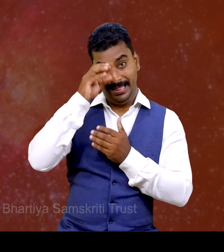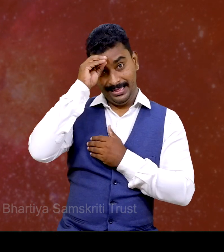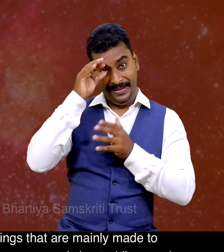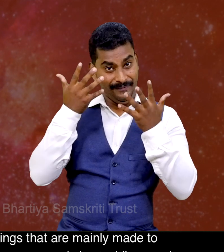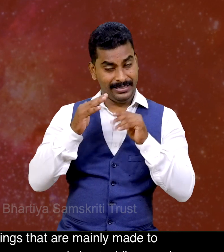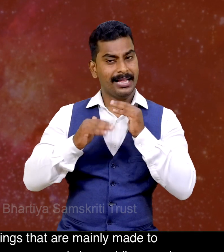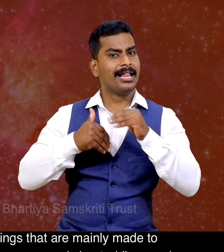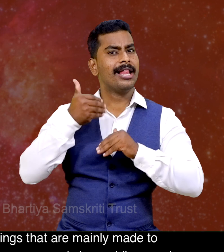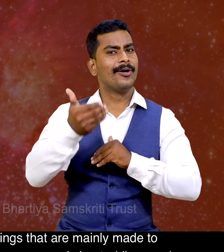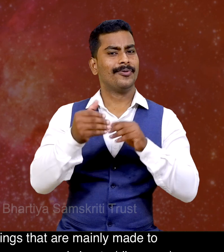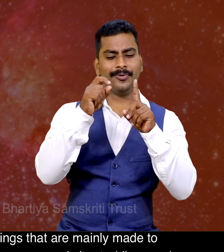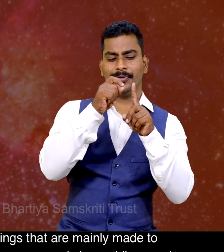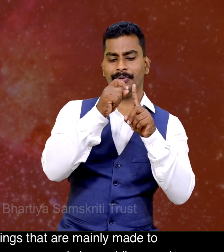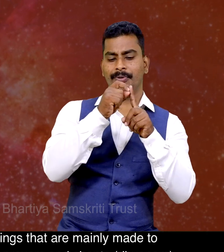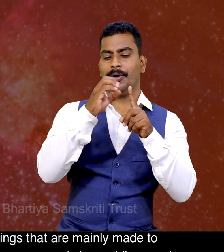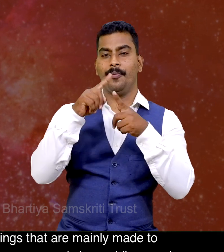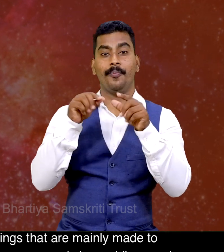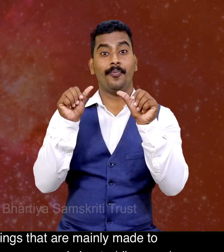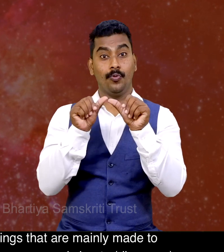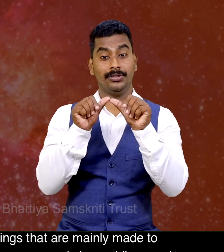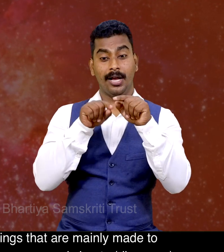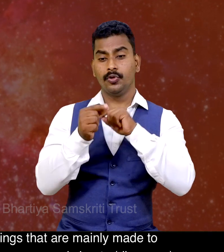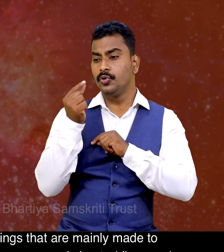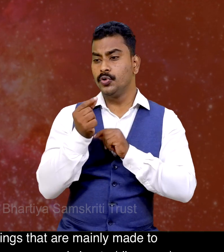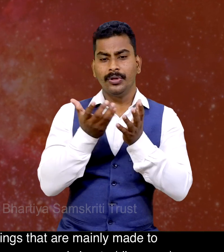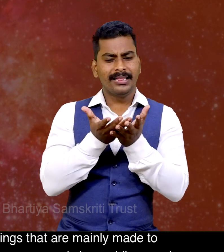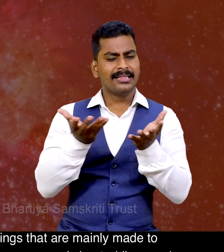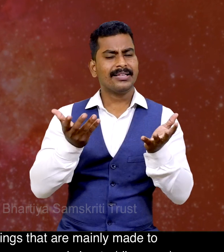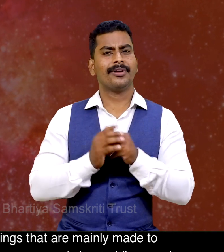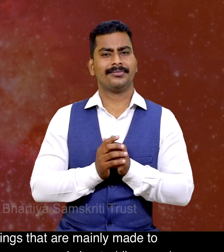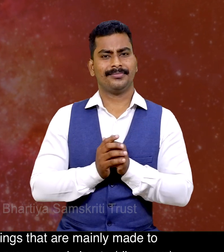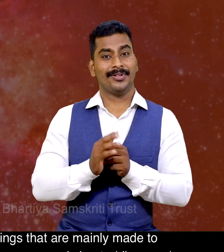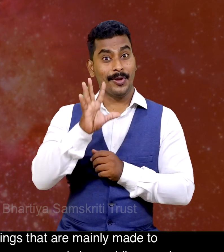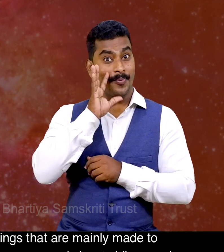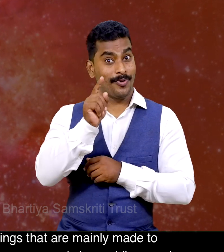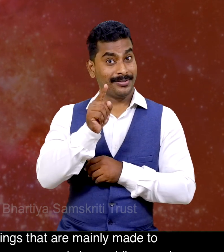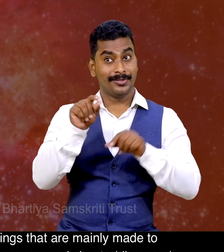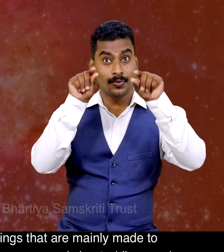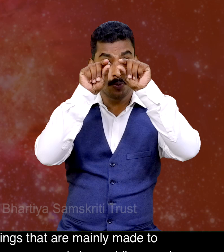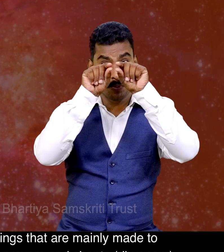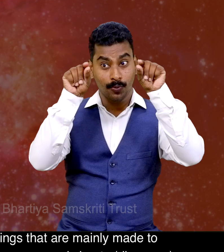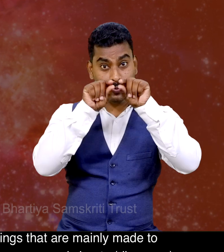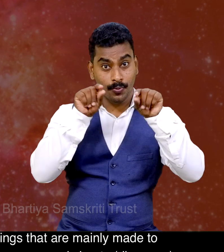The offerings that are mainly made to the deity are prayers and chants,